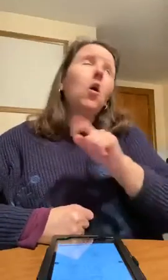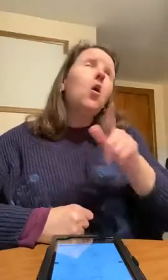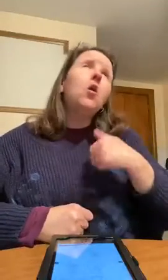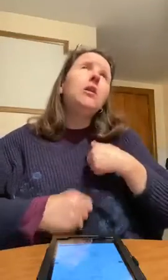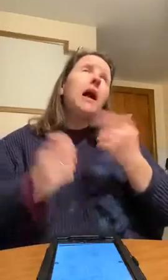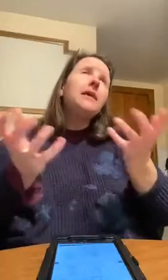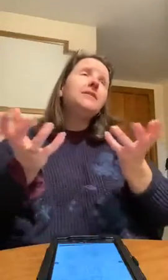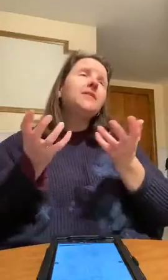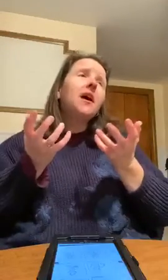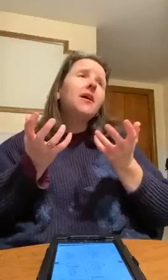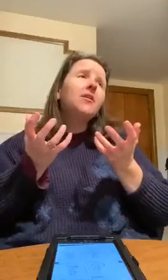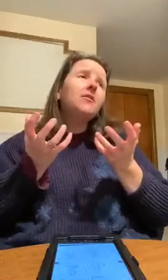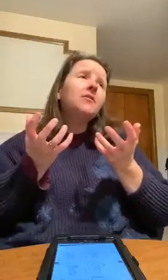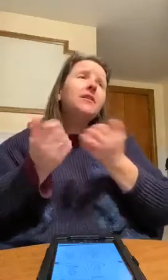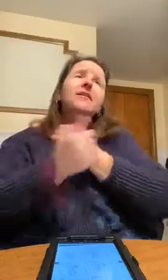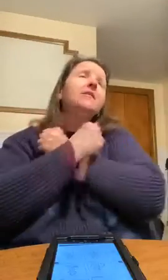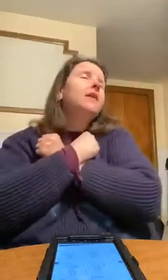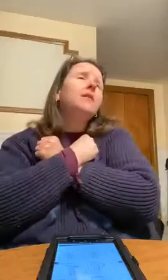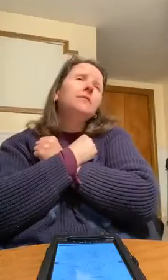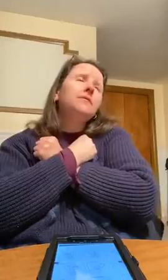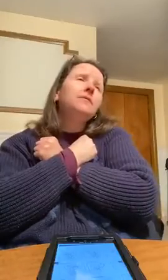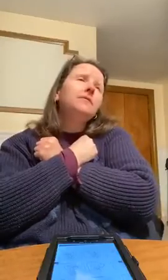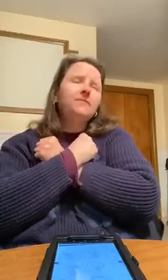All I desire is love.